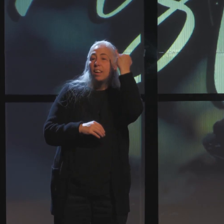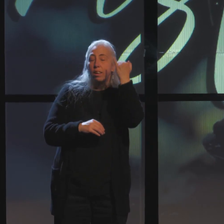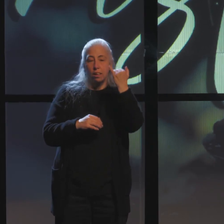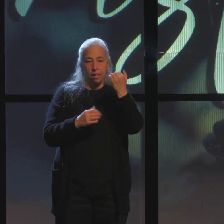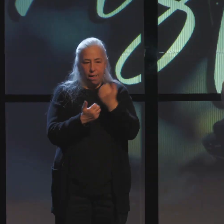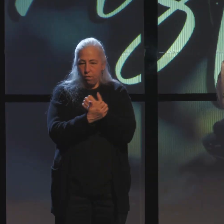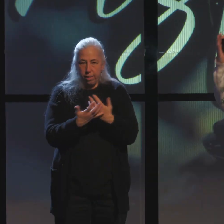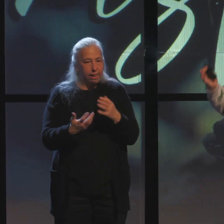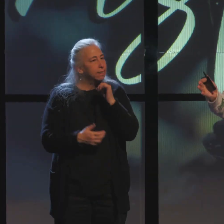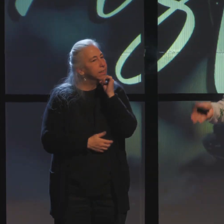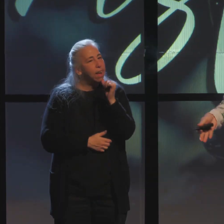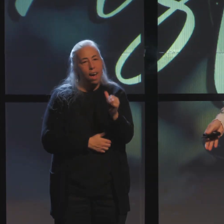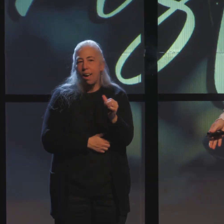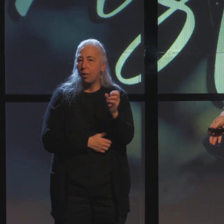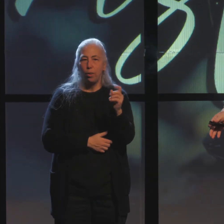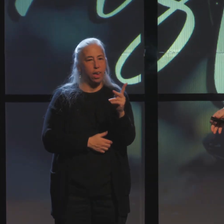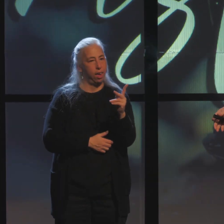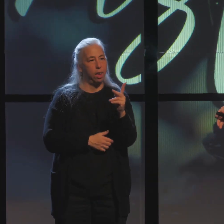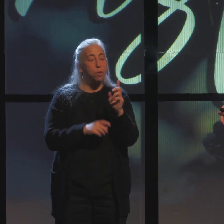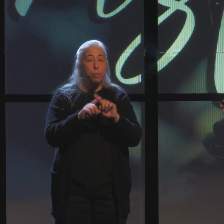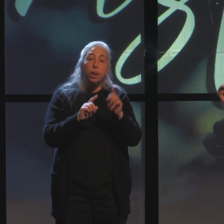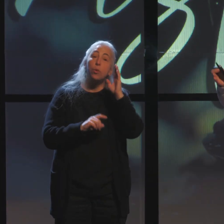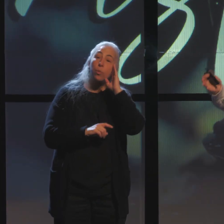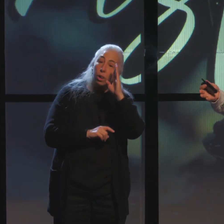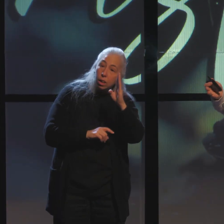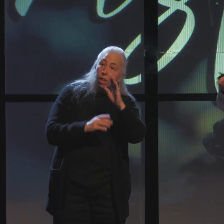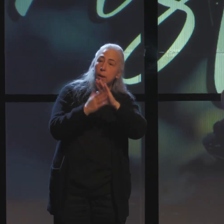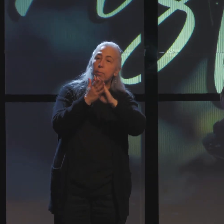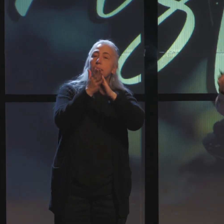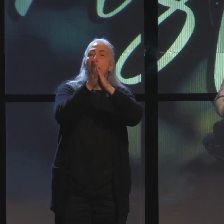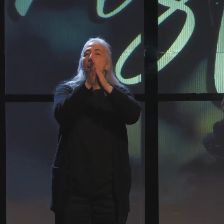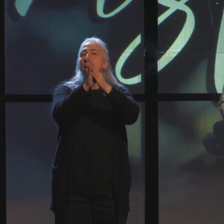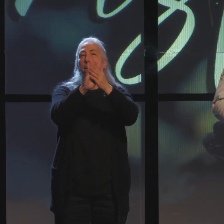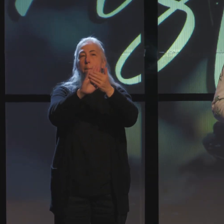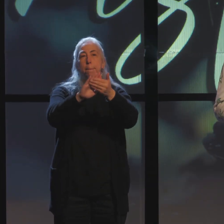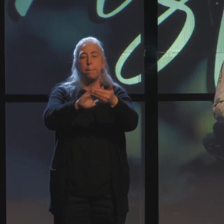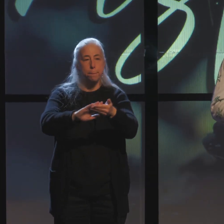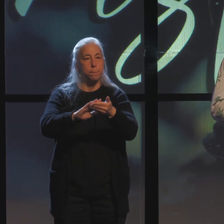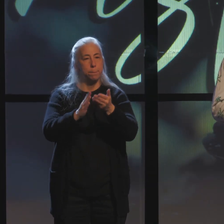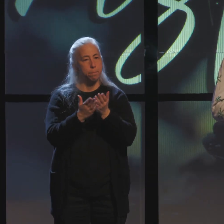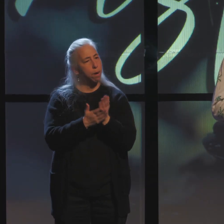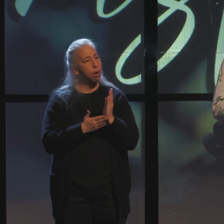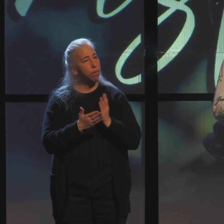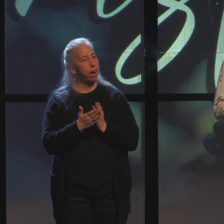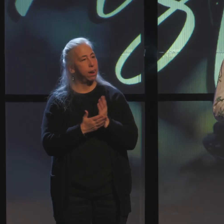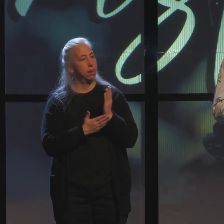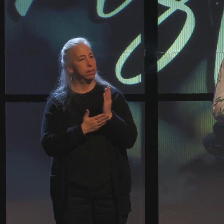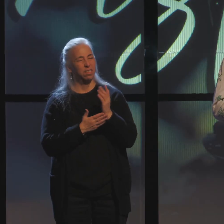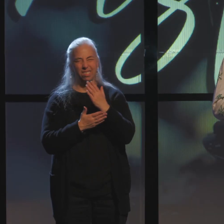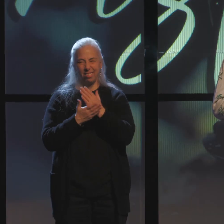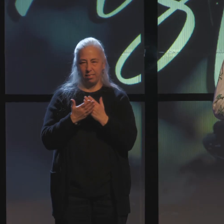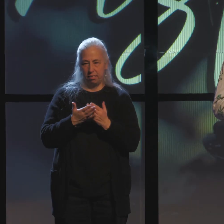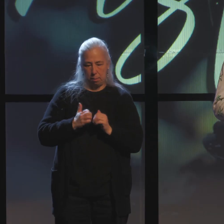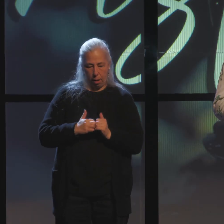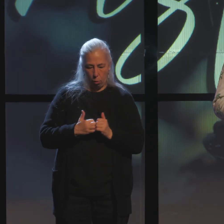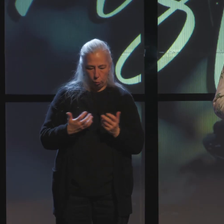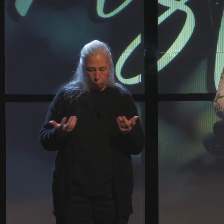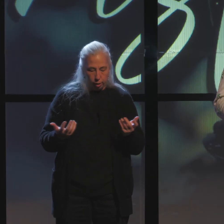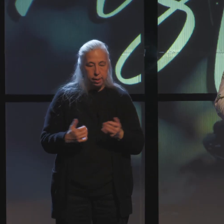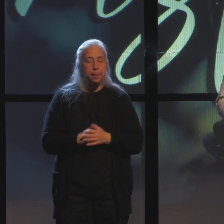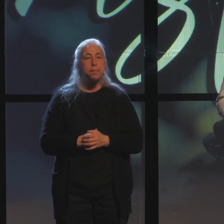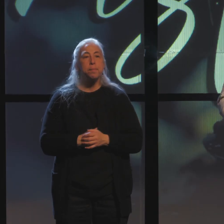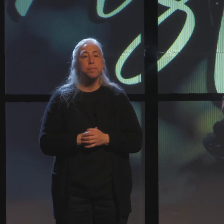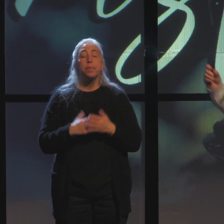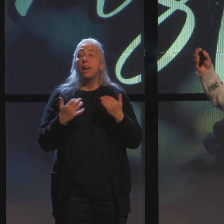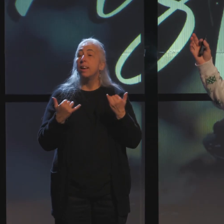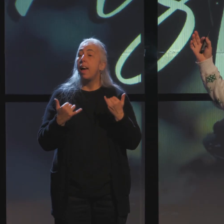okay, we'll be okay. Somehow, some way. And so today, as we gather in a